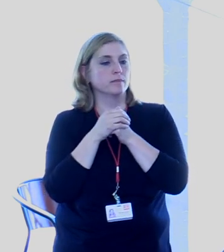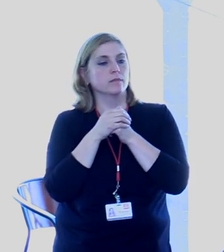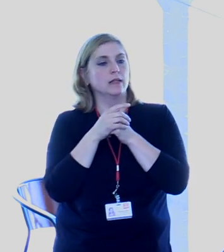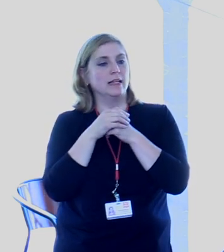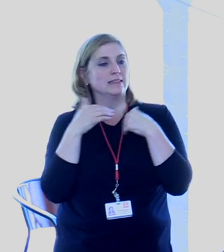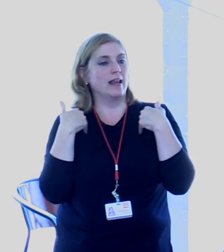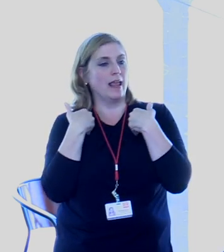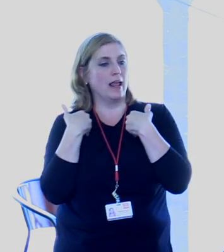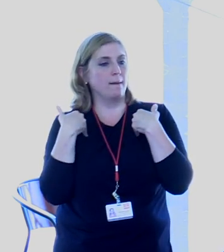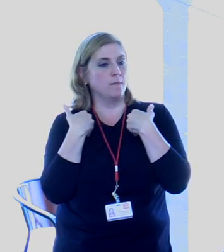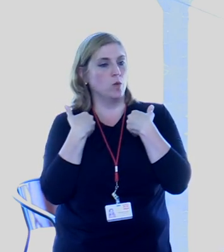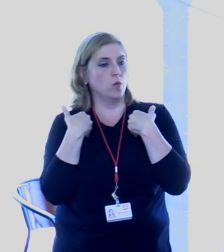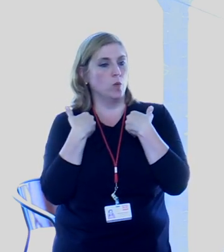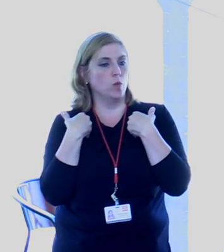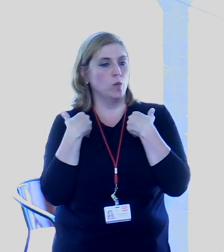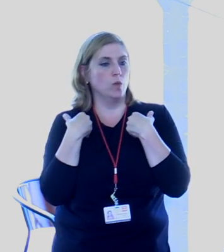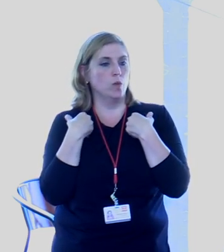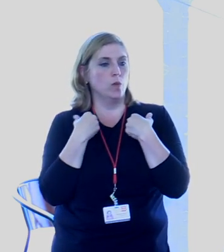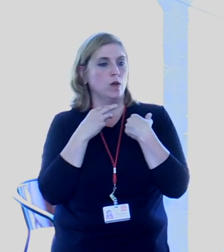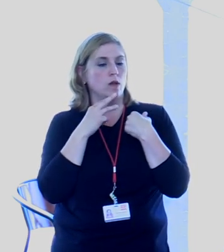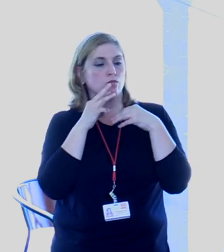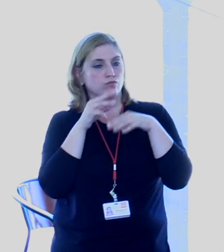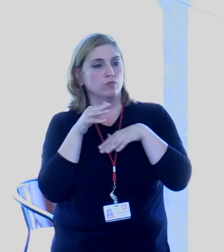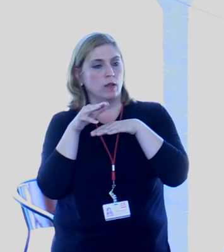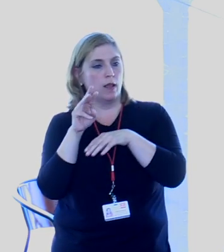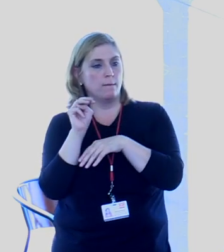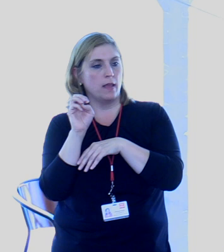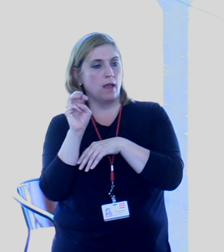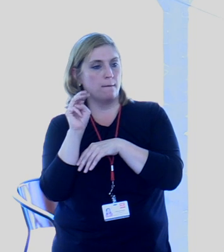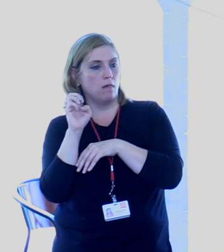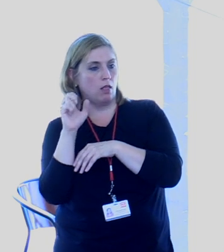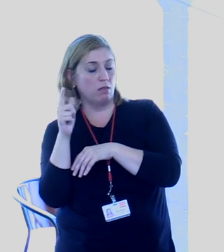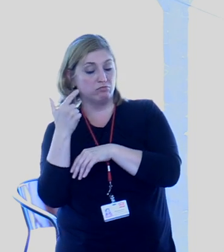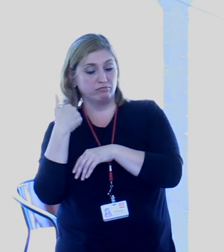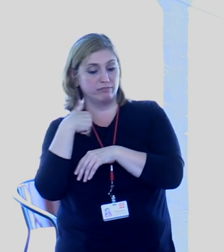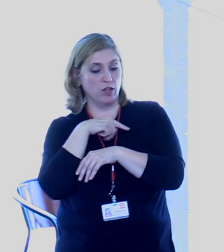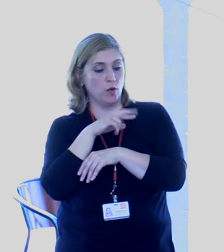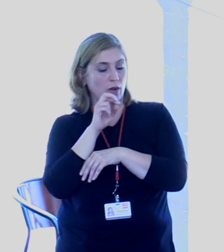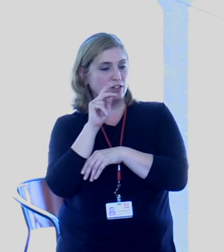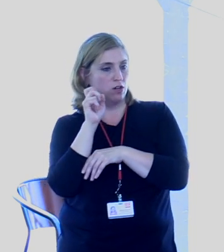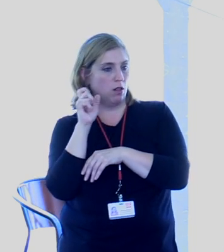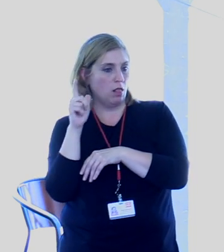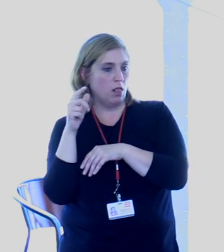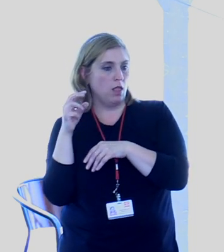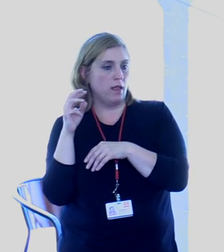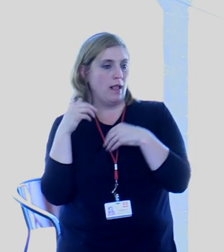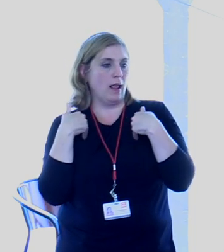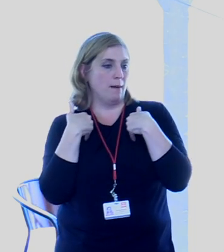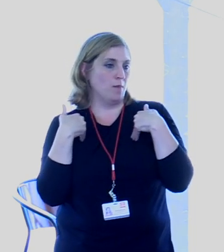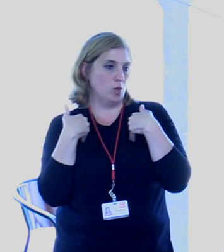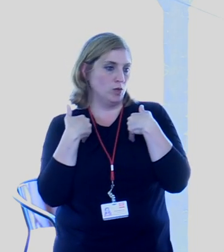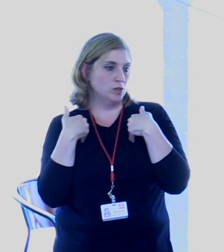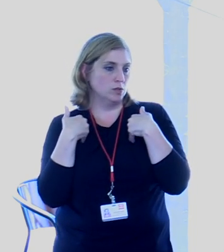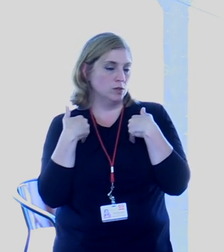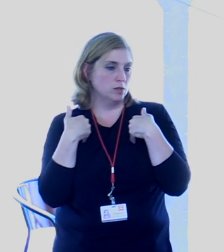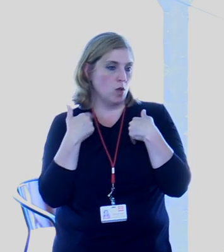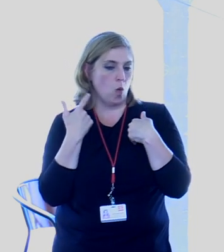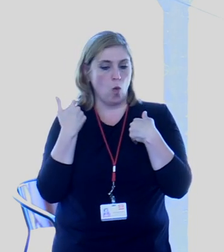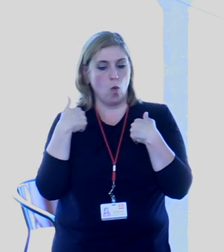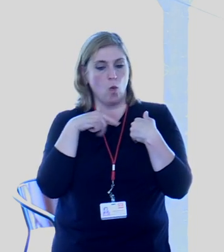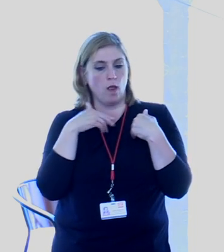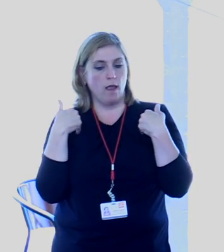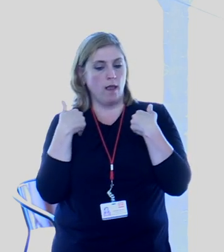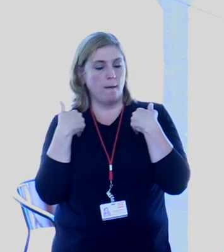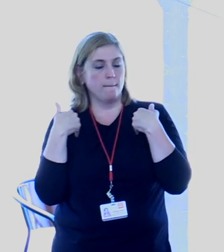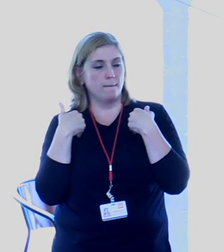It's an animal. It's a sea mammal. Okay, this is what we are. We're rational animals. Okay, we're animals.